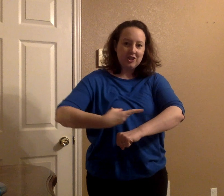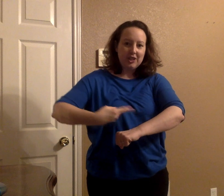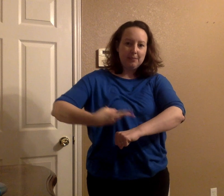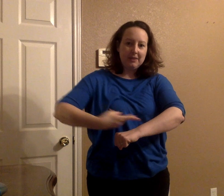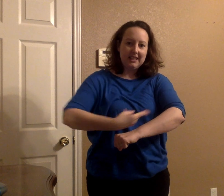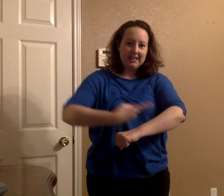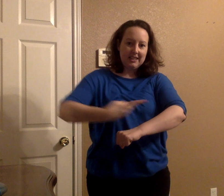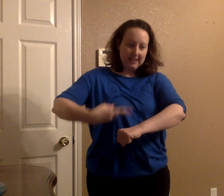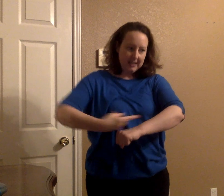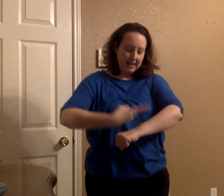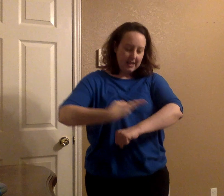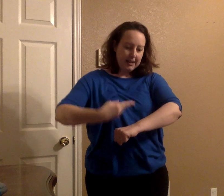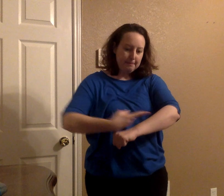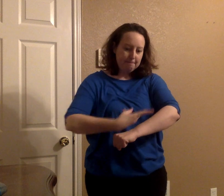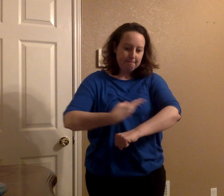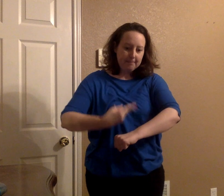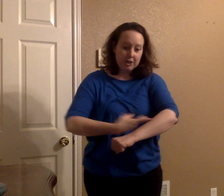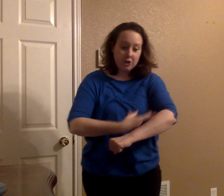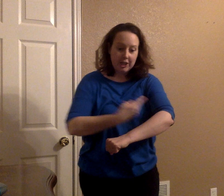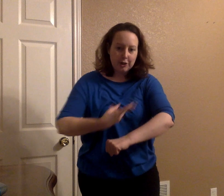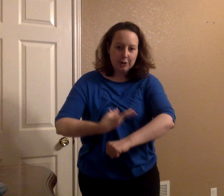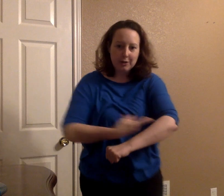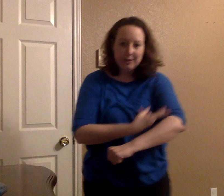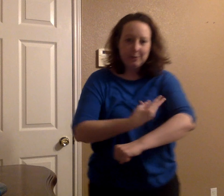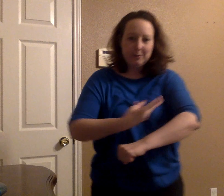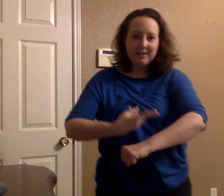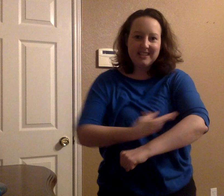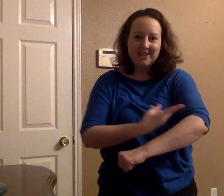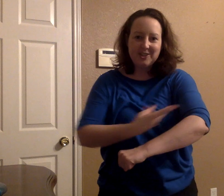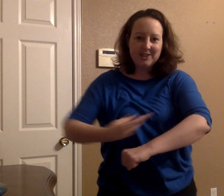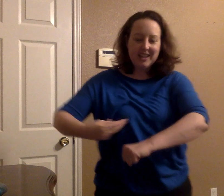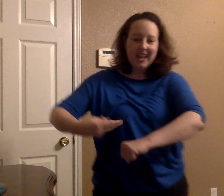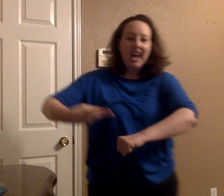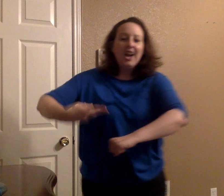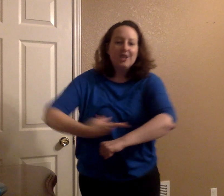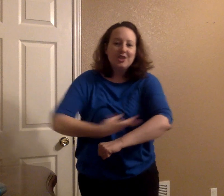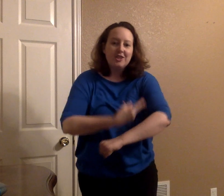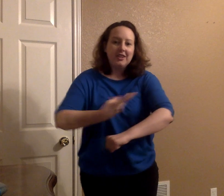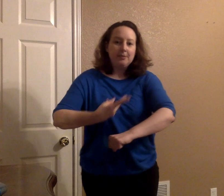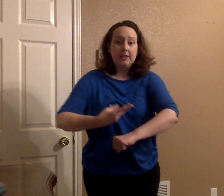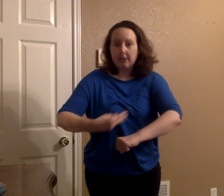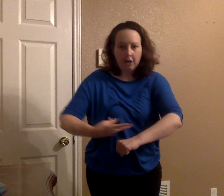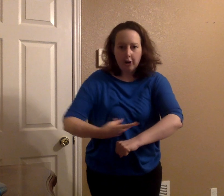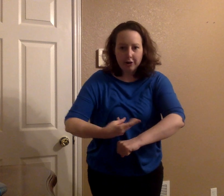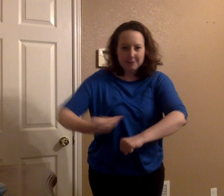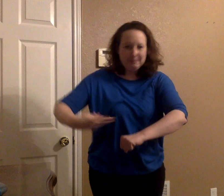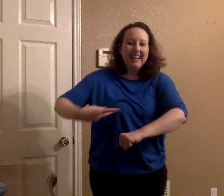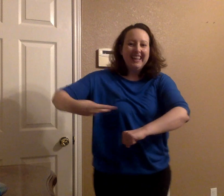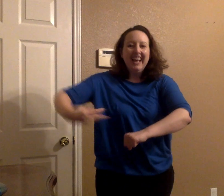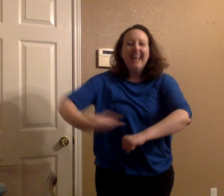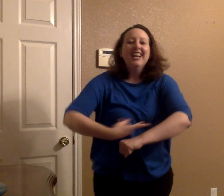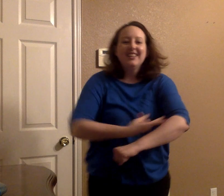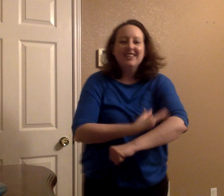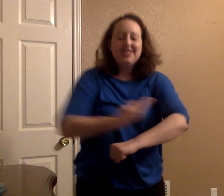sheep gets sheared with scissors, but they're not hurt. It's